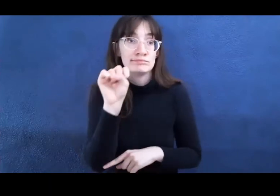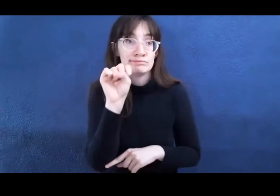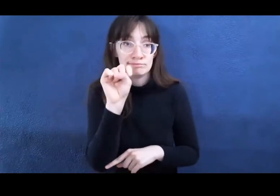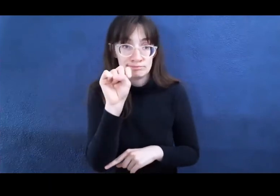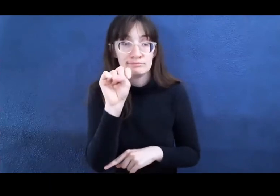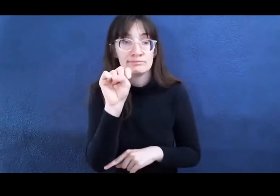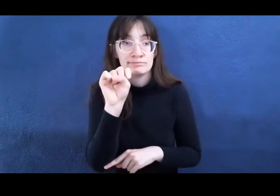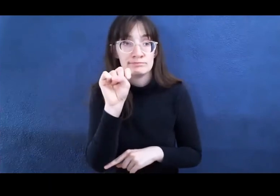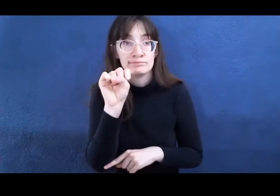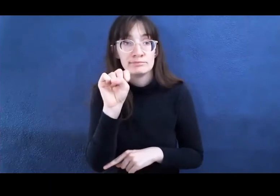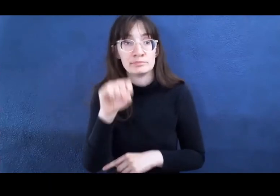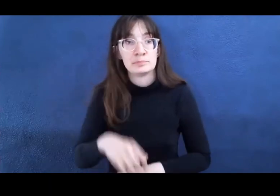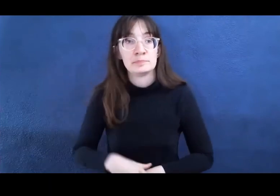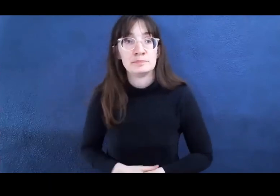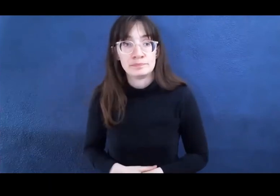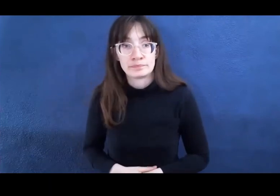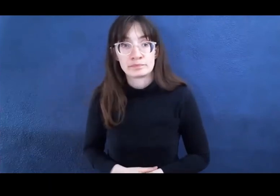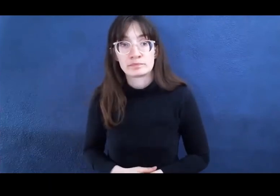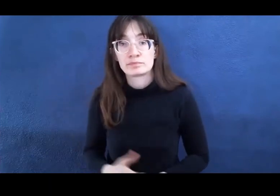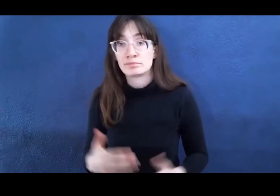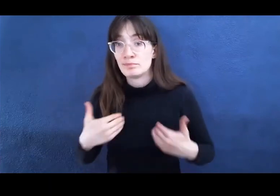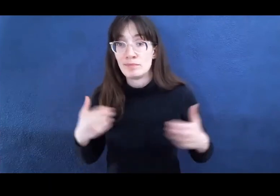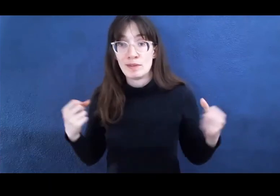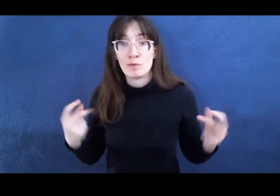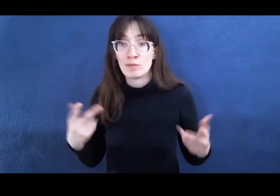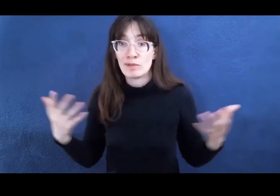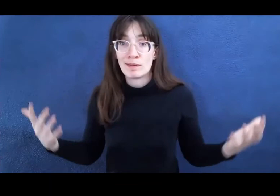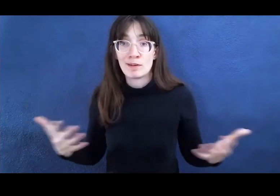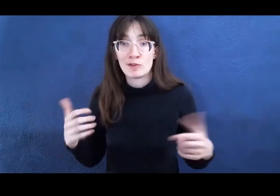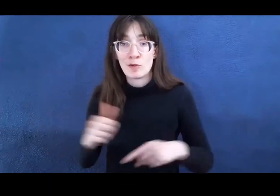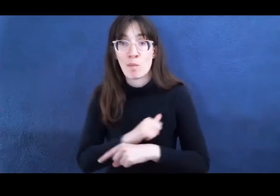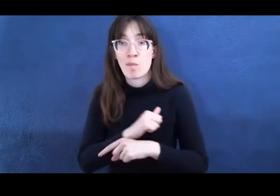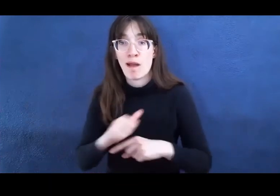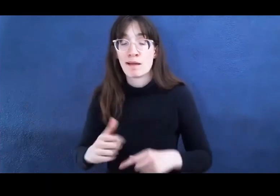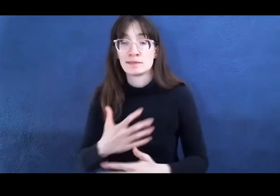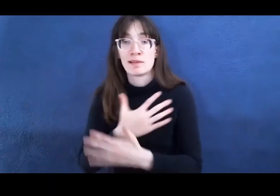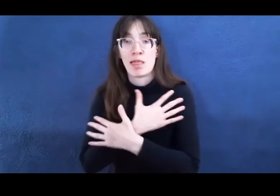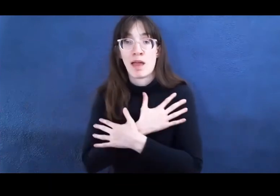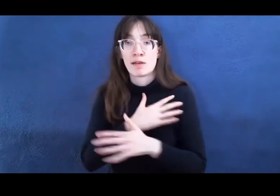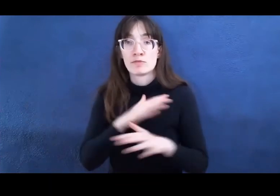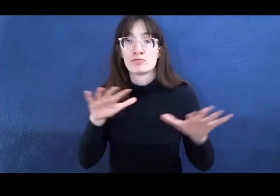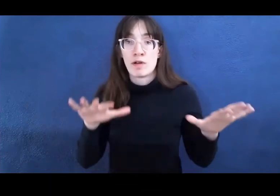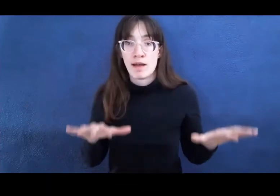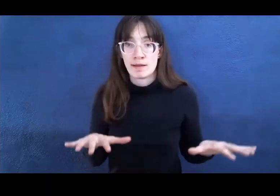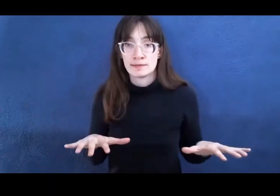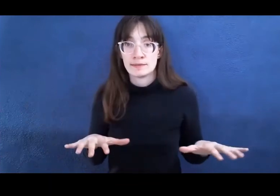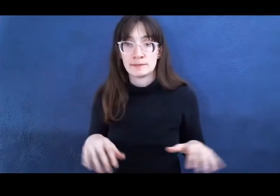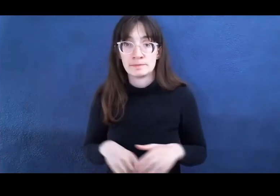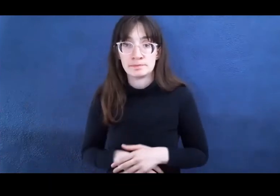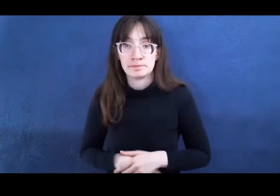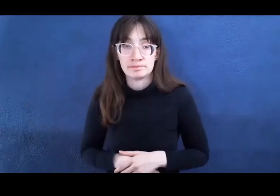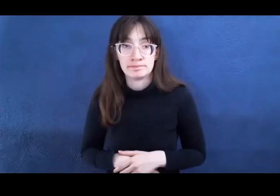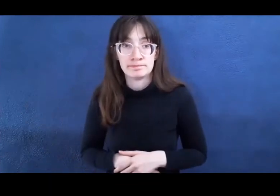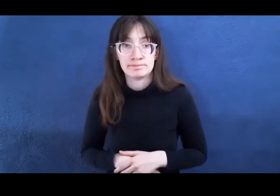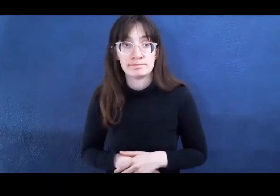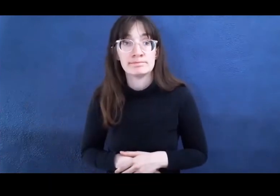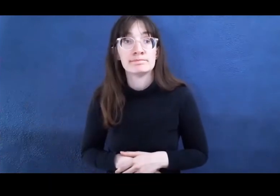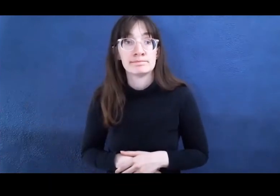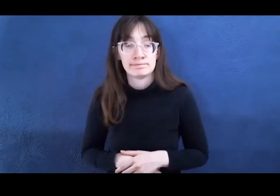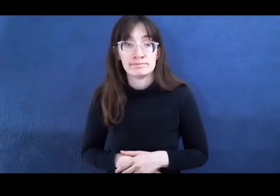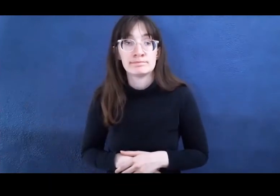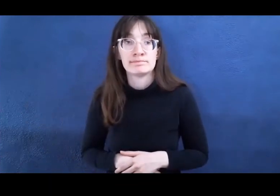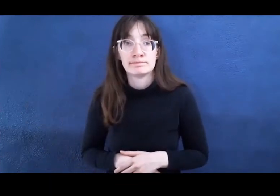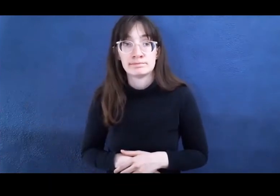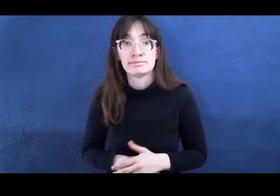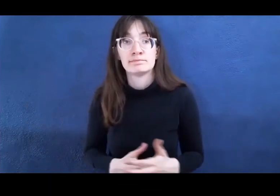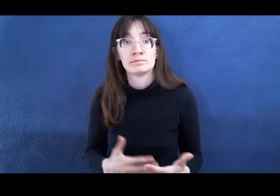There's an opportunity here to practice rest. So with rest, my voice